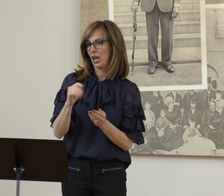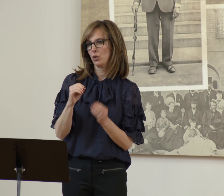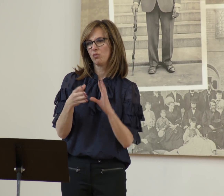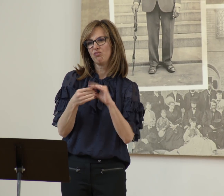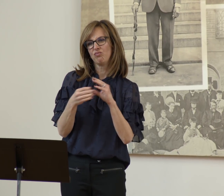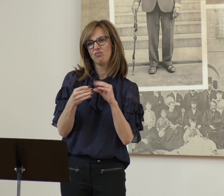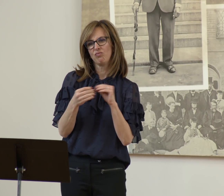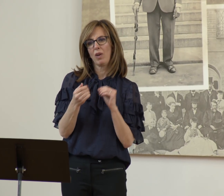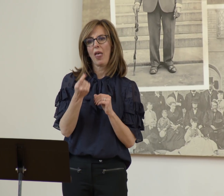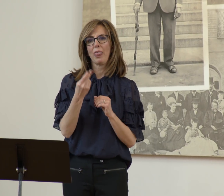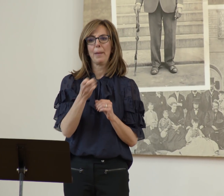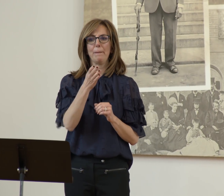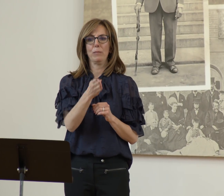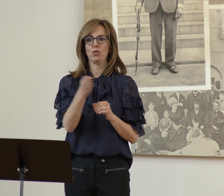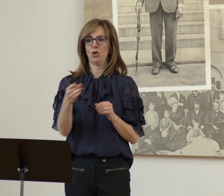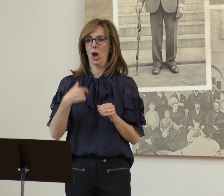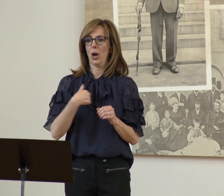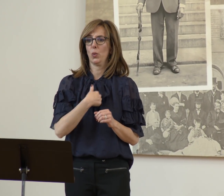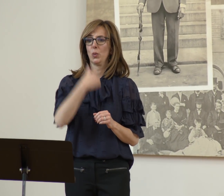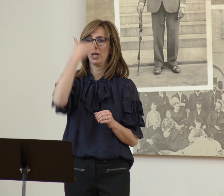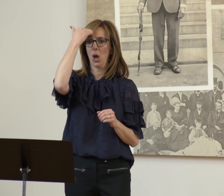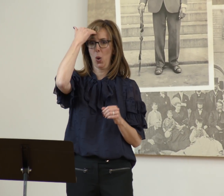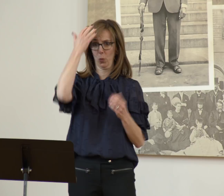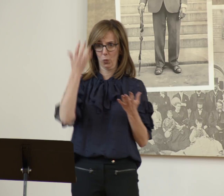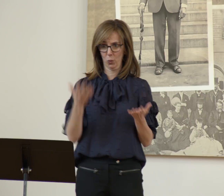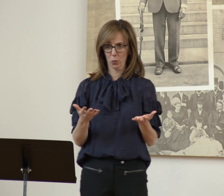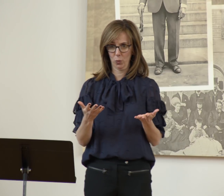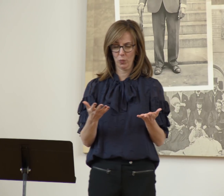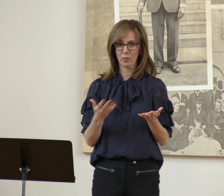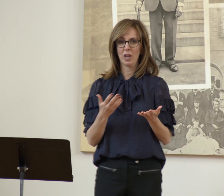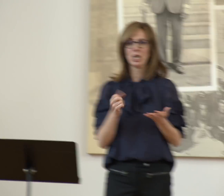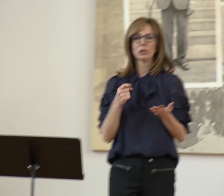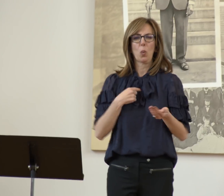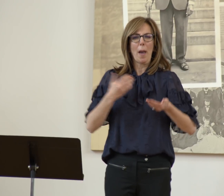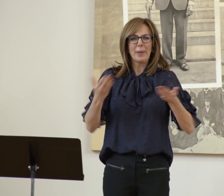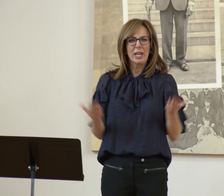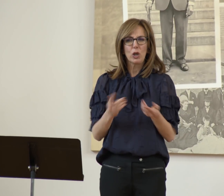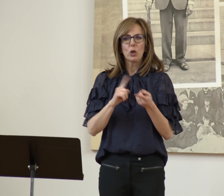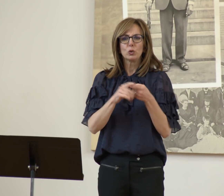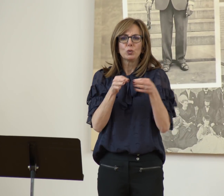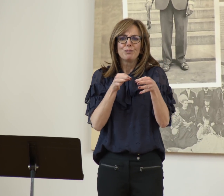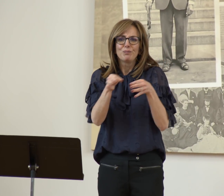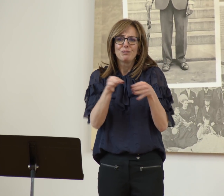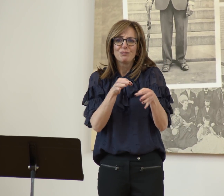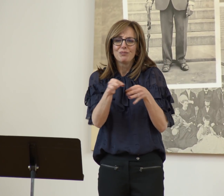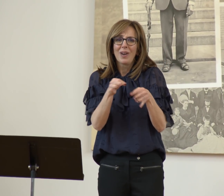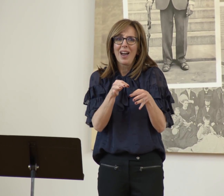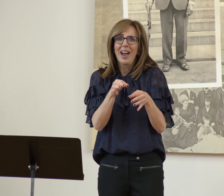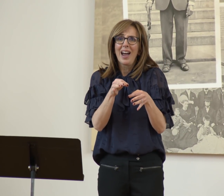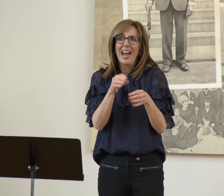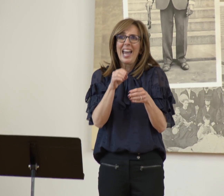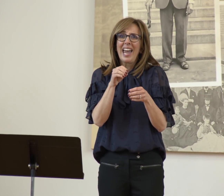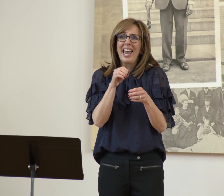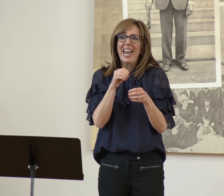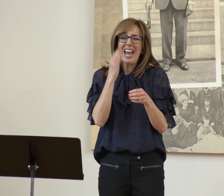We feel very honored to have been invited to share a few words about the Bernard Bragg that we knew.